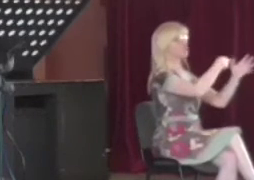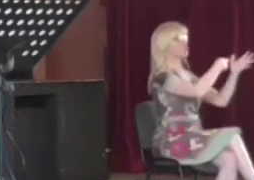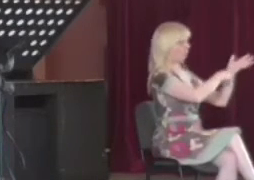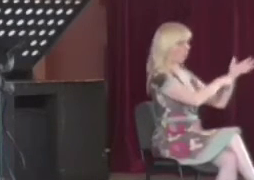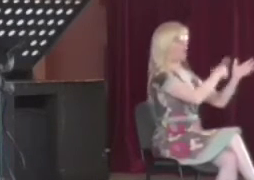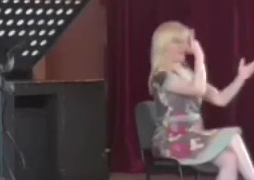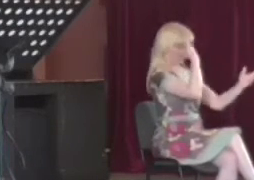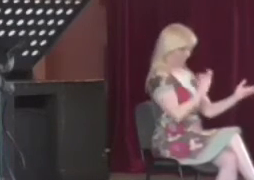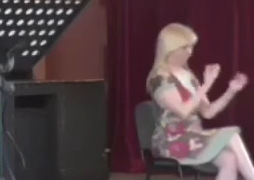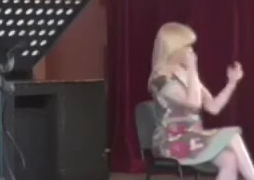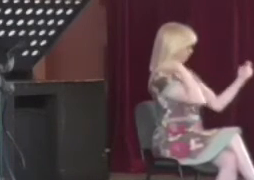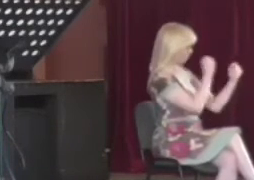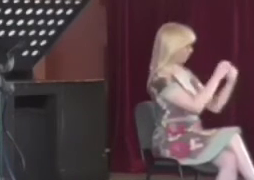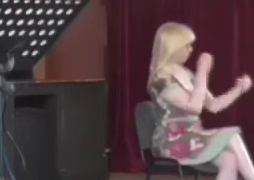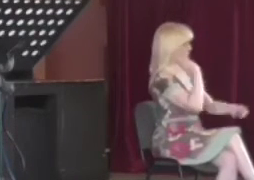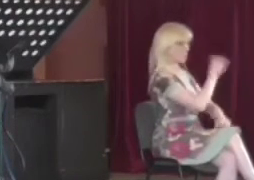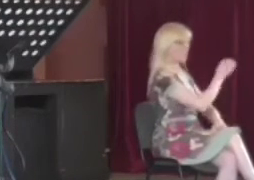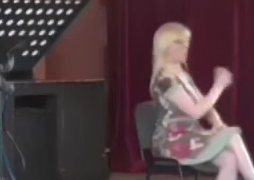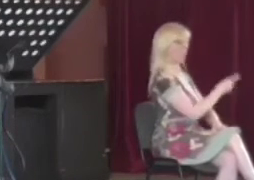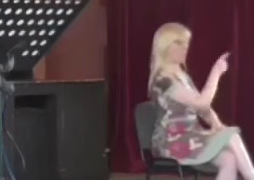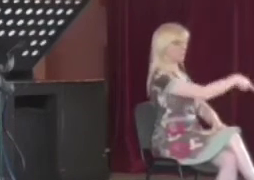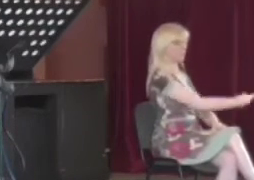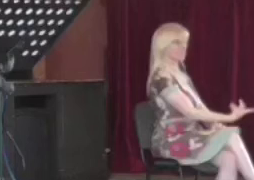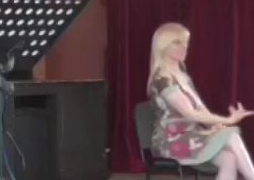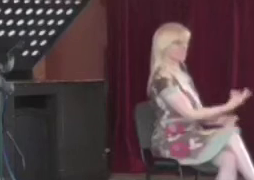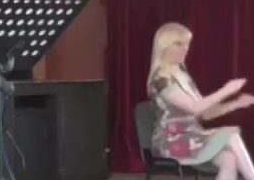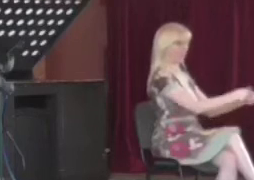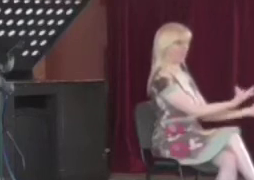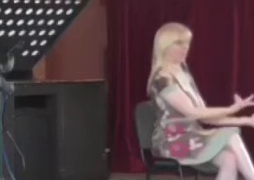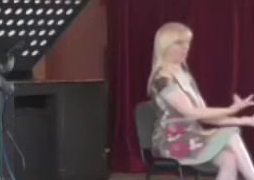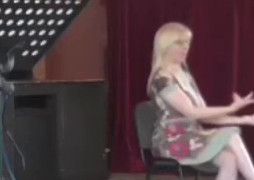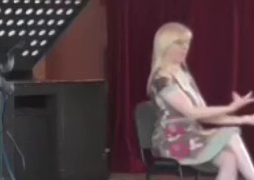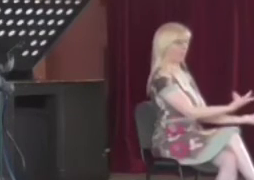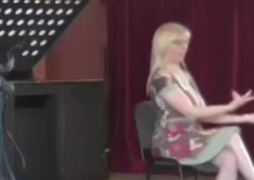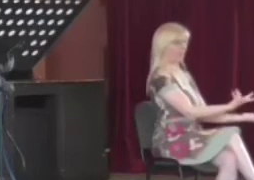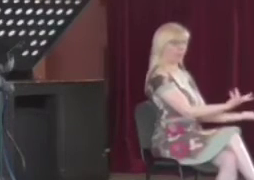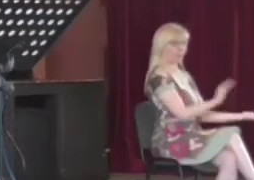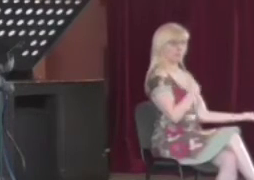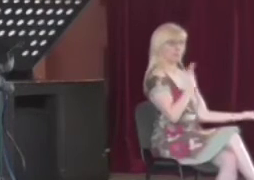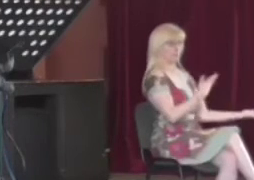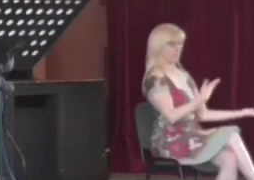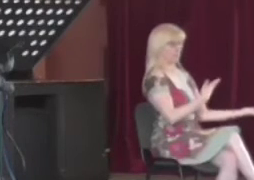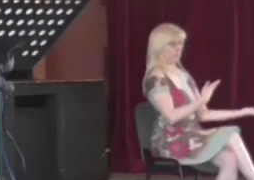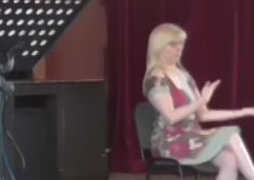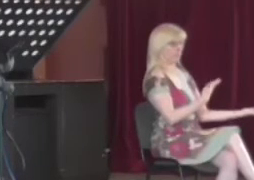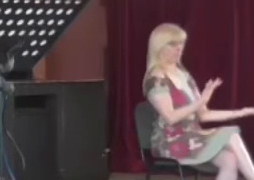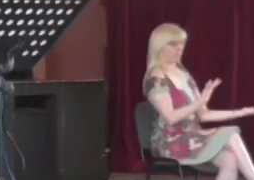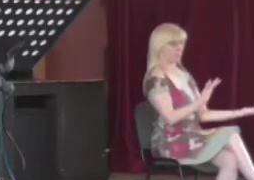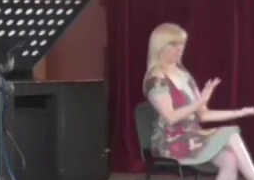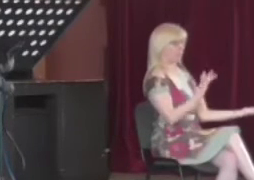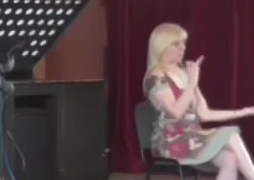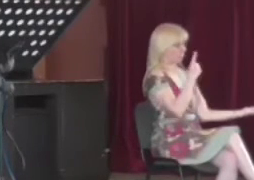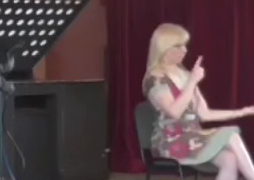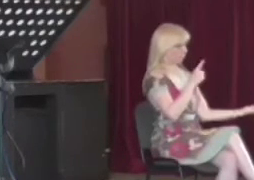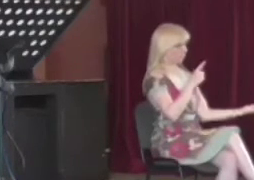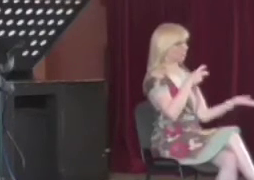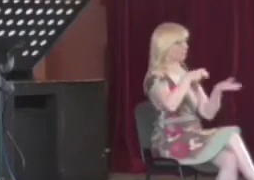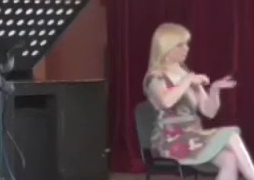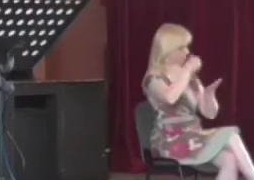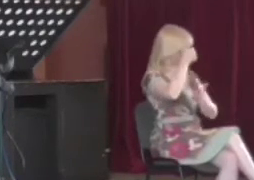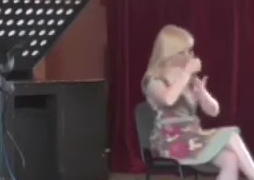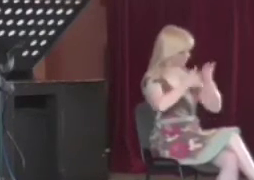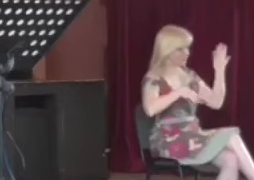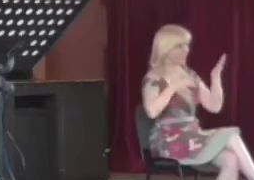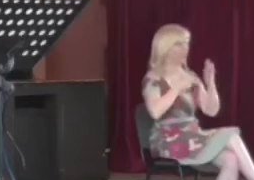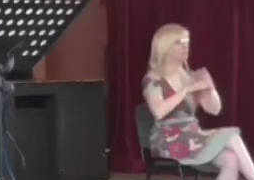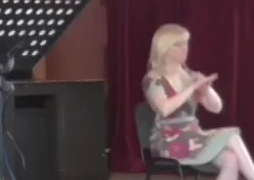me? And I love this. Who are you, Lord? He recognizes authority over him. That's quite interesting for such